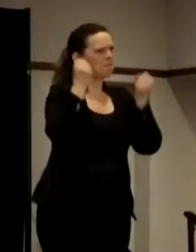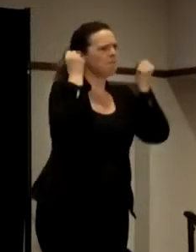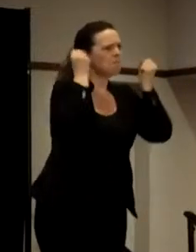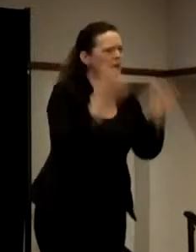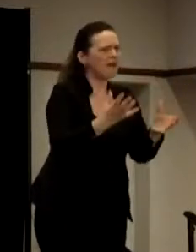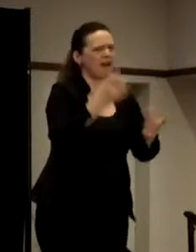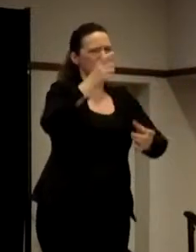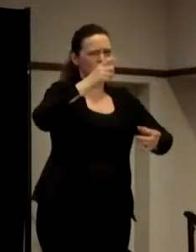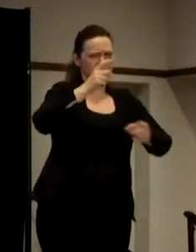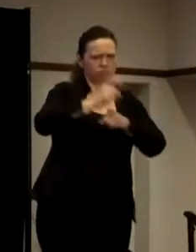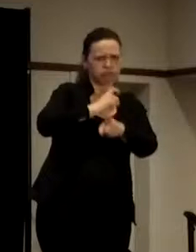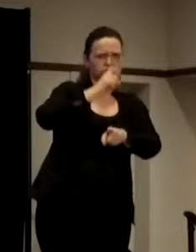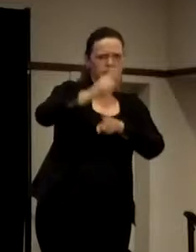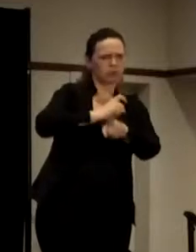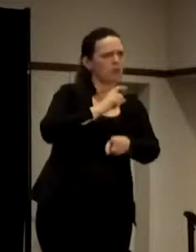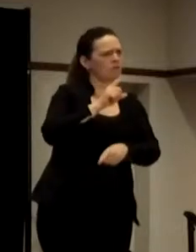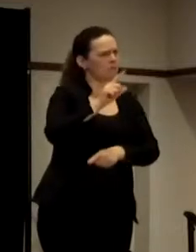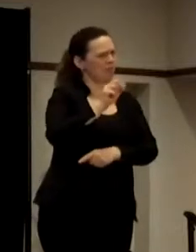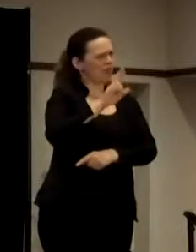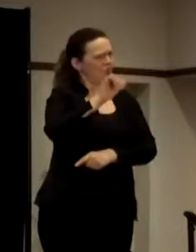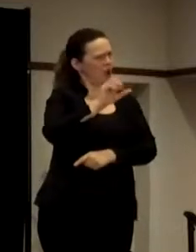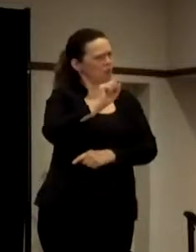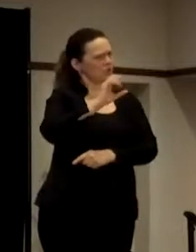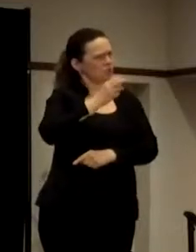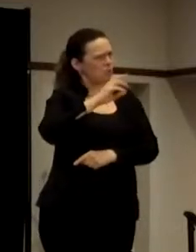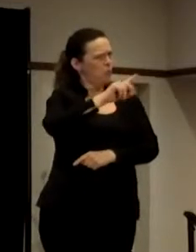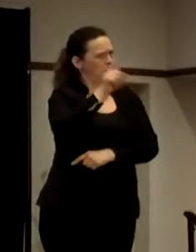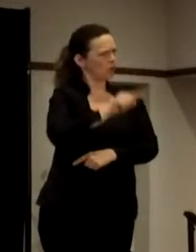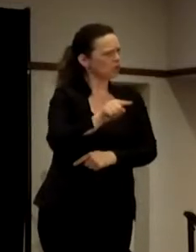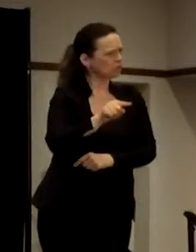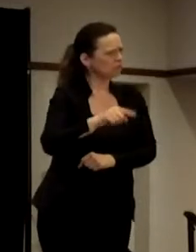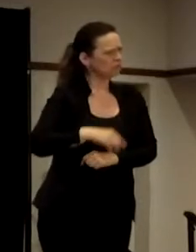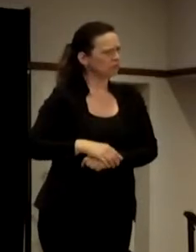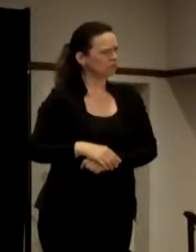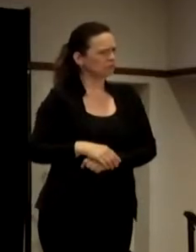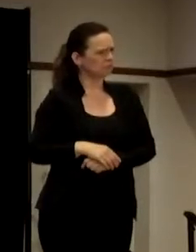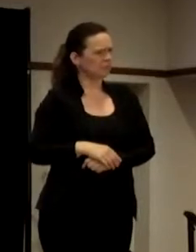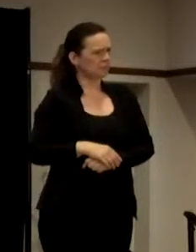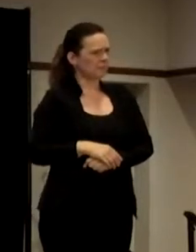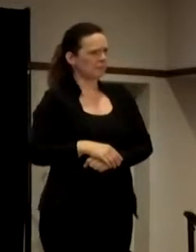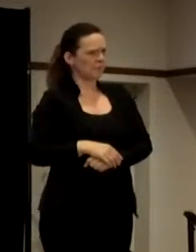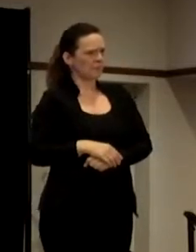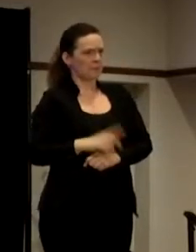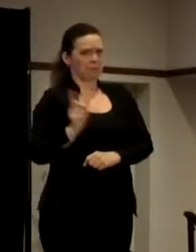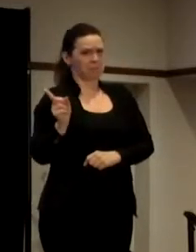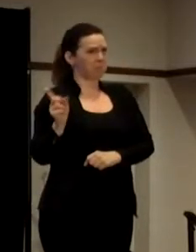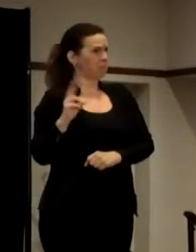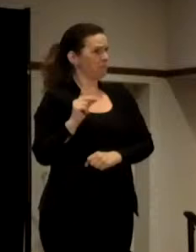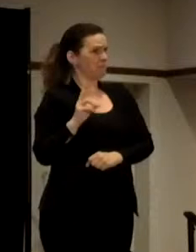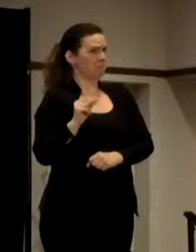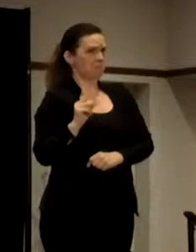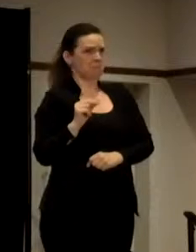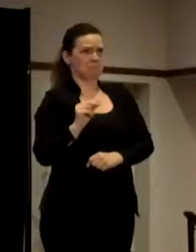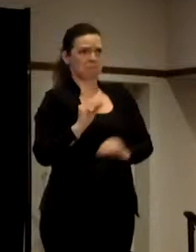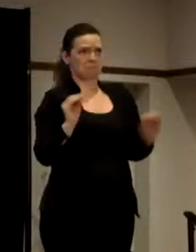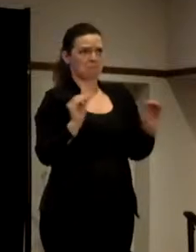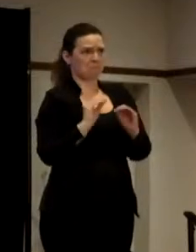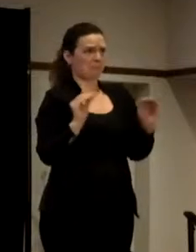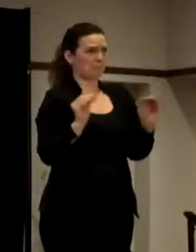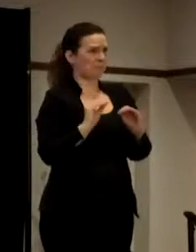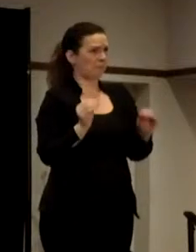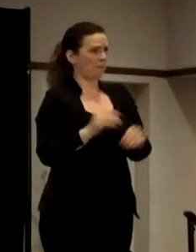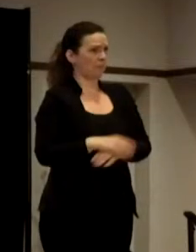I did not talk to Larry this weekend. In that theme, were there any calls to this weekend that alarmed you in a way